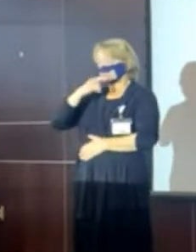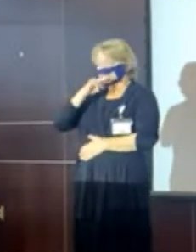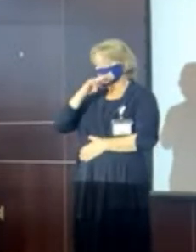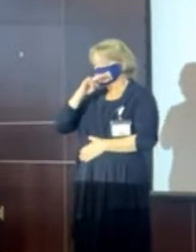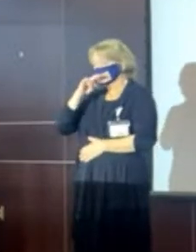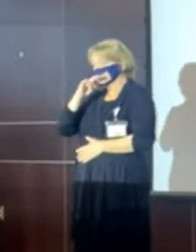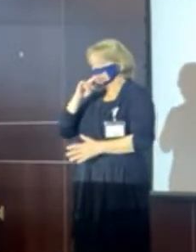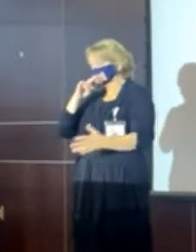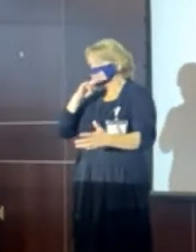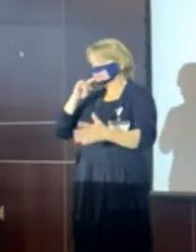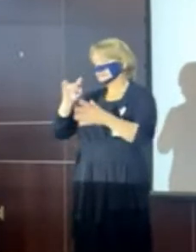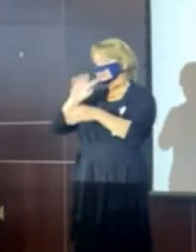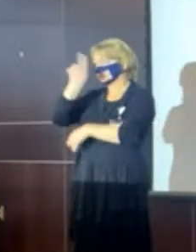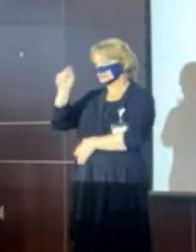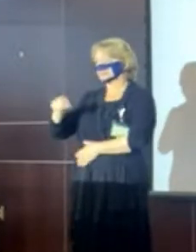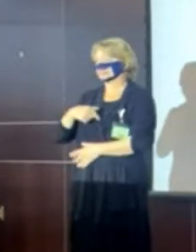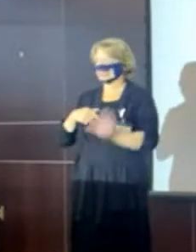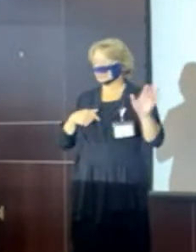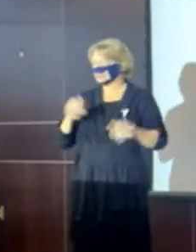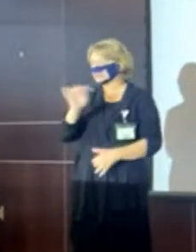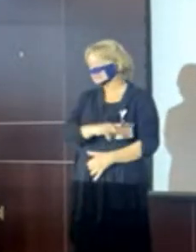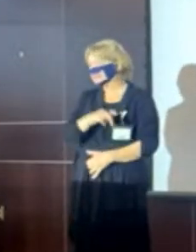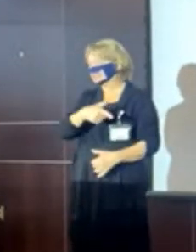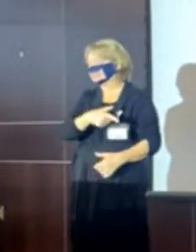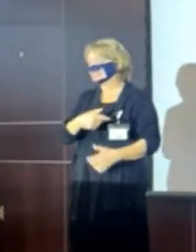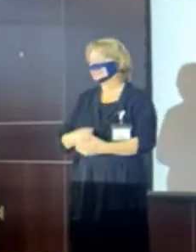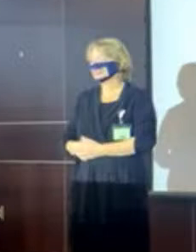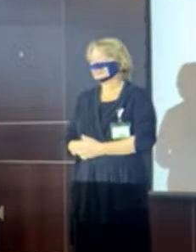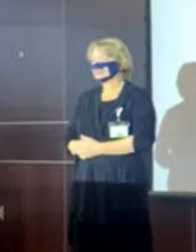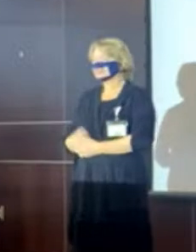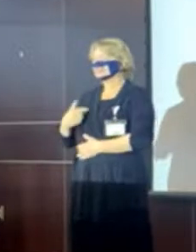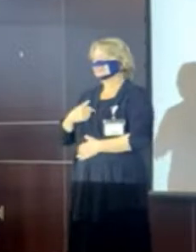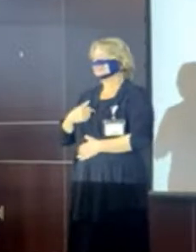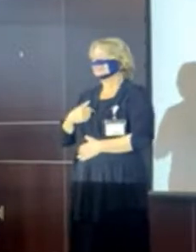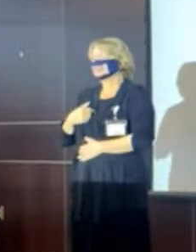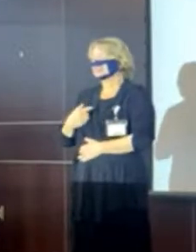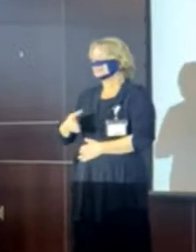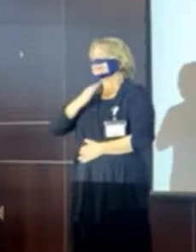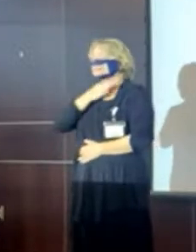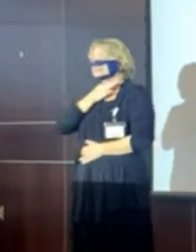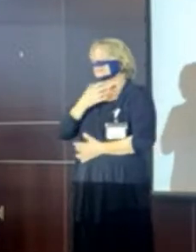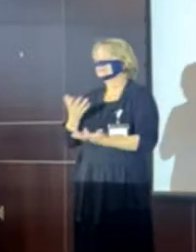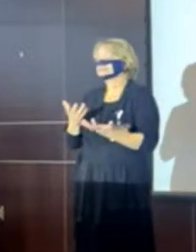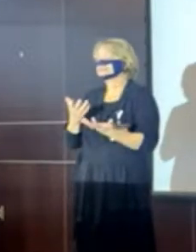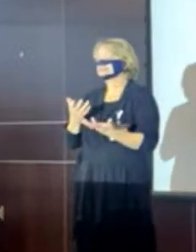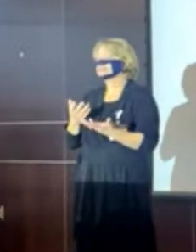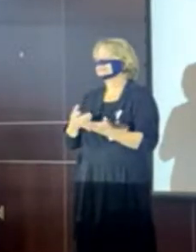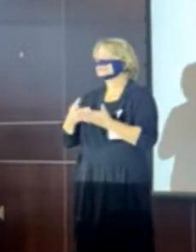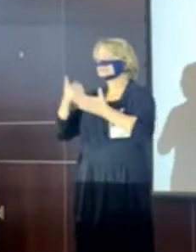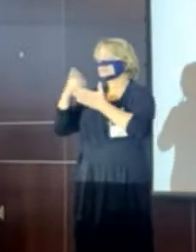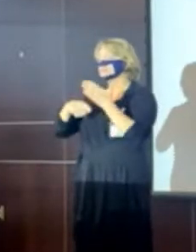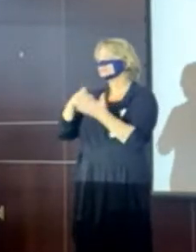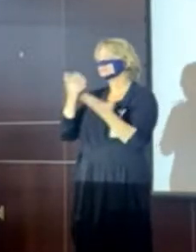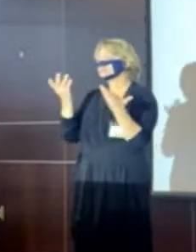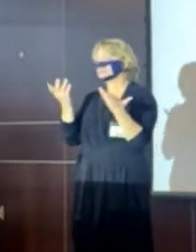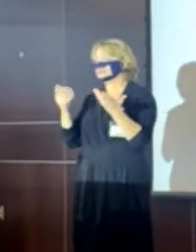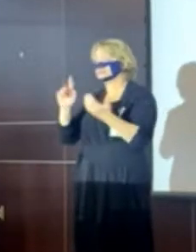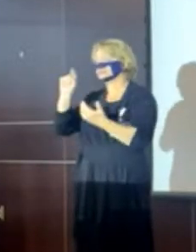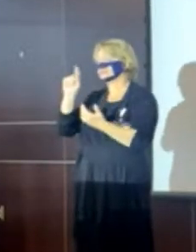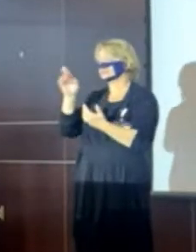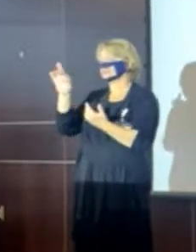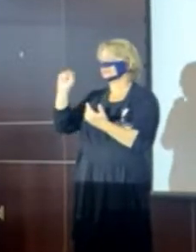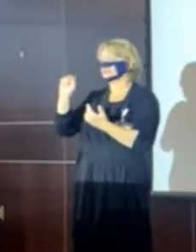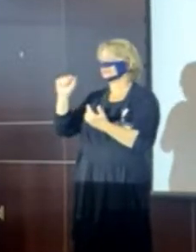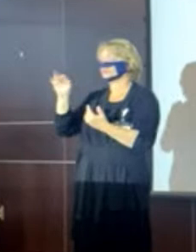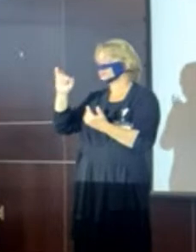questions, Jamie might want to stay up, I'm sorry. I'm tired. But I am curious as to what's kind of the turnaround rate for those children